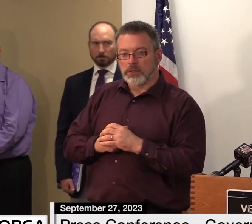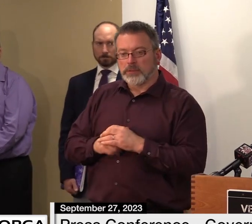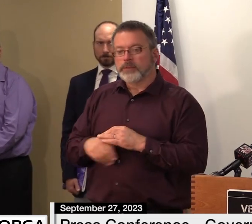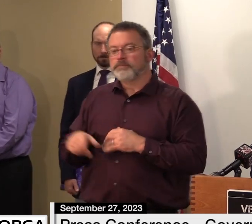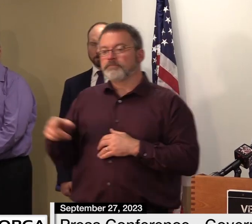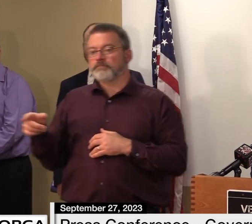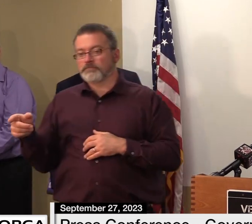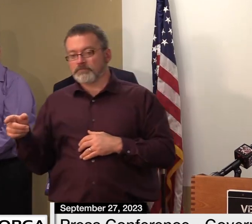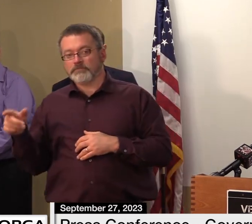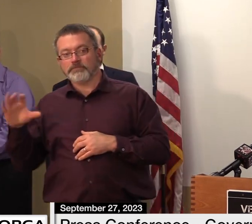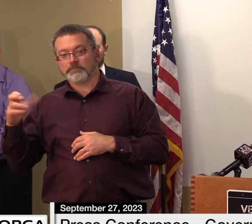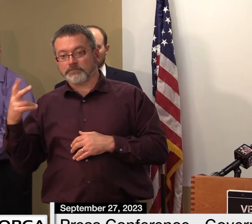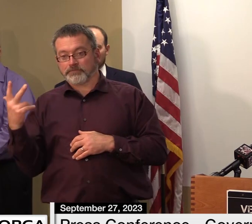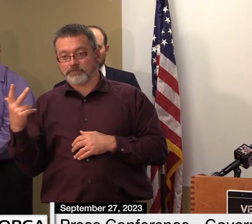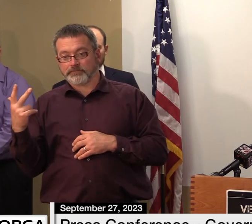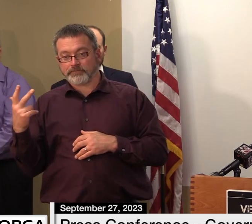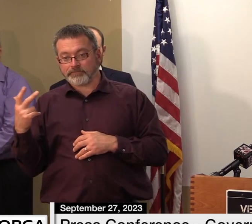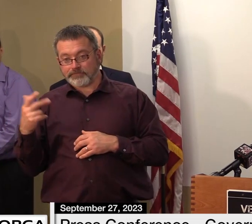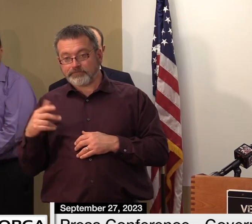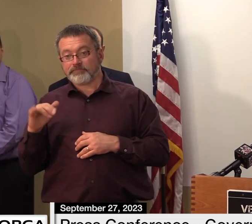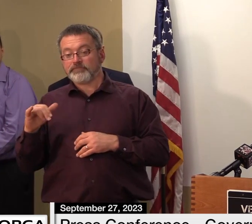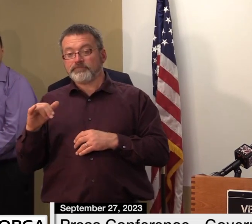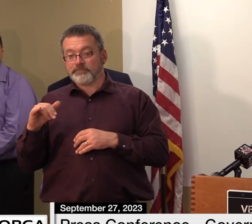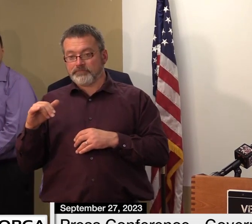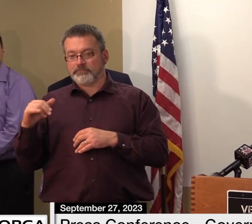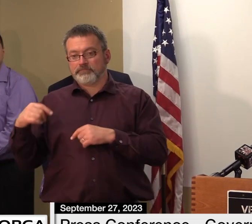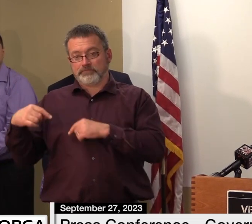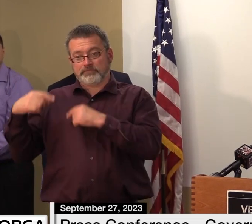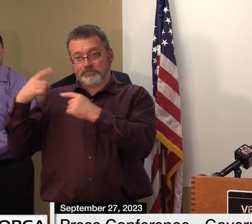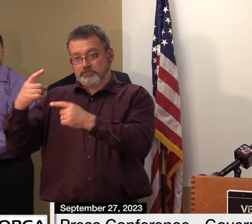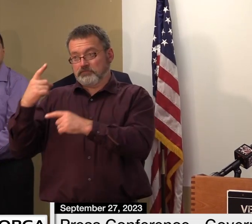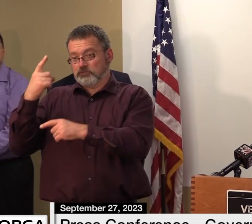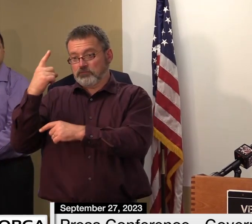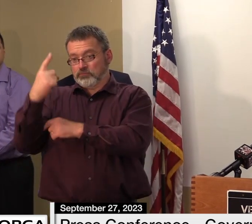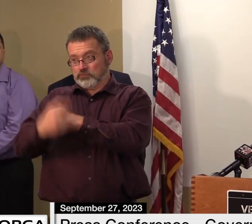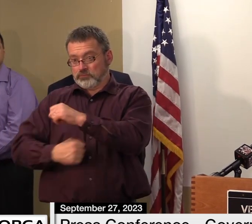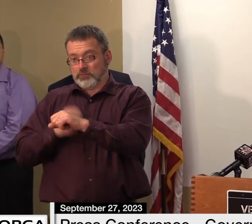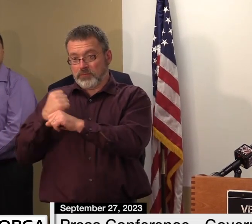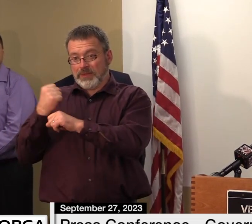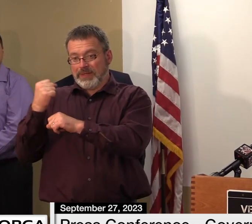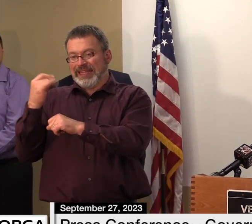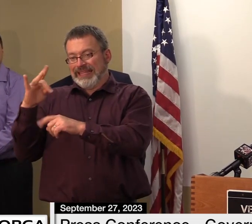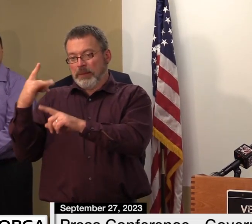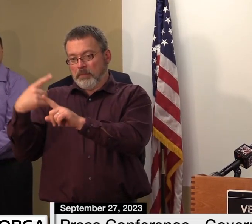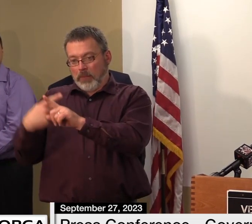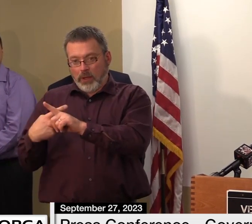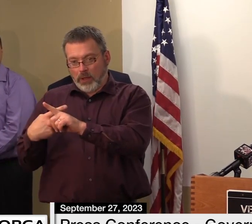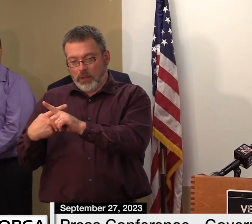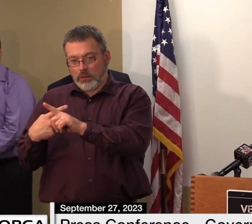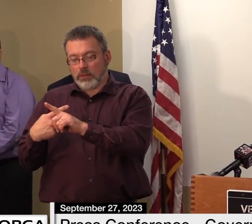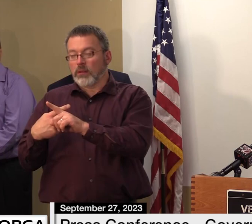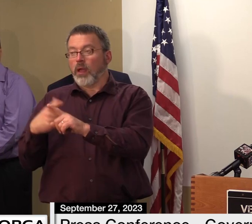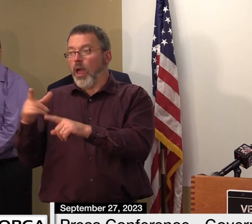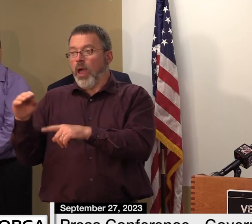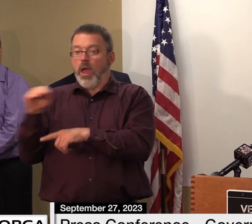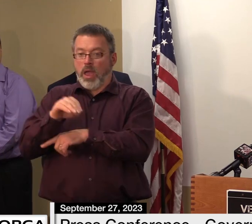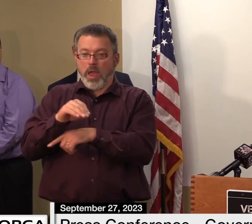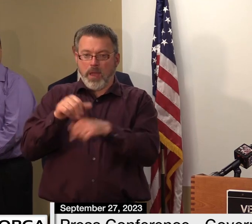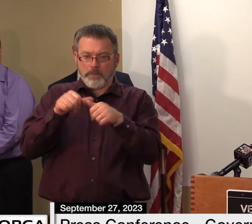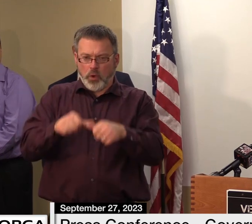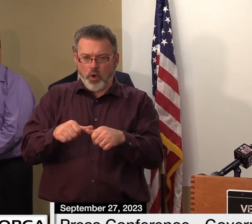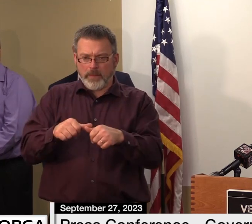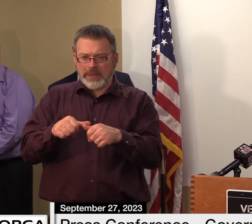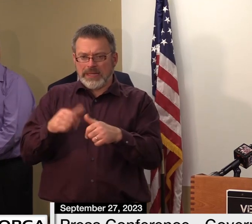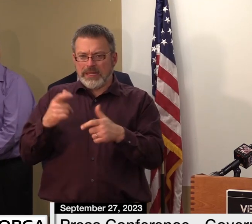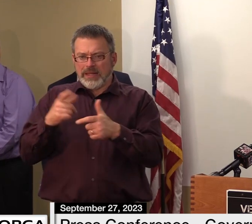months. What happens in the meantime if you're in one for 6 months, you find permanent housing? What is the future of that